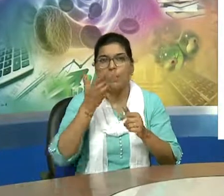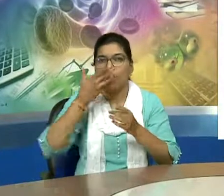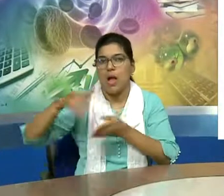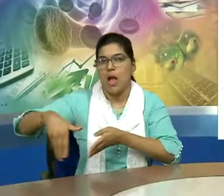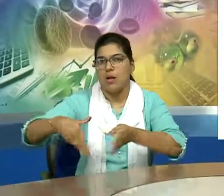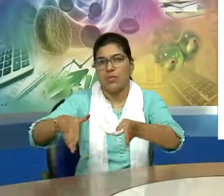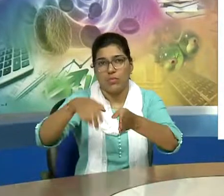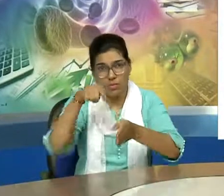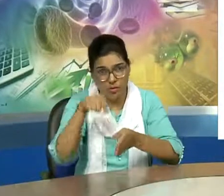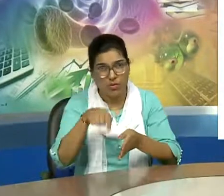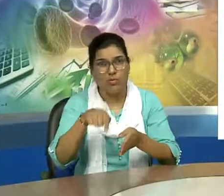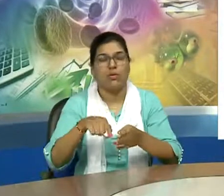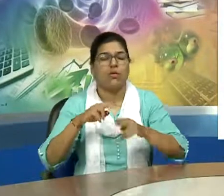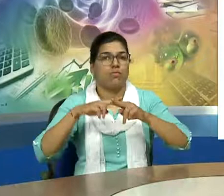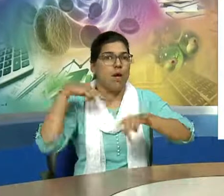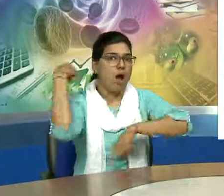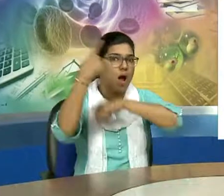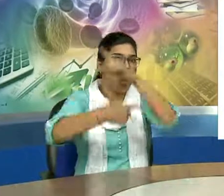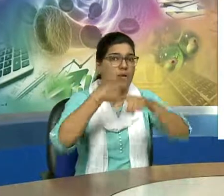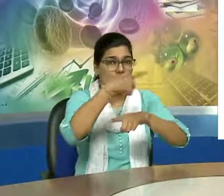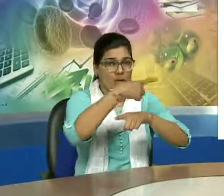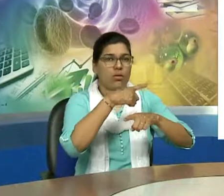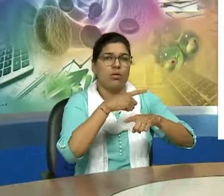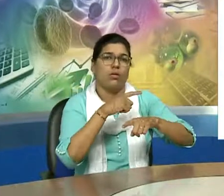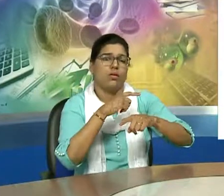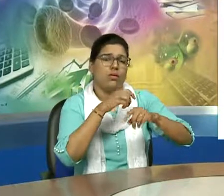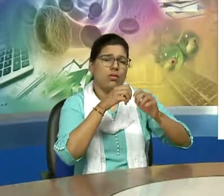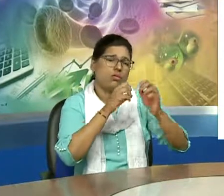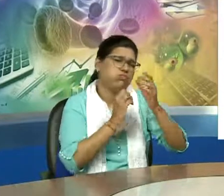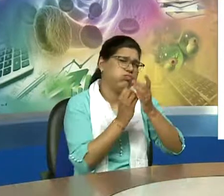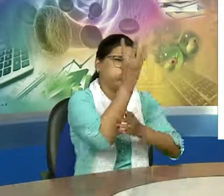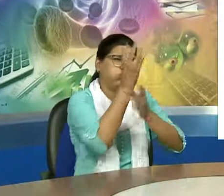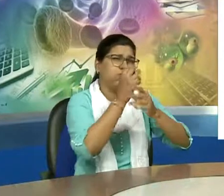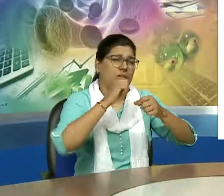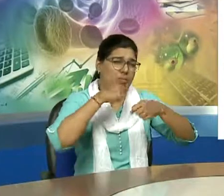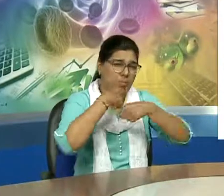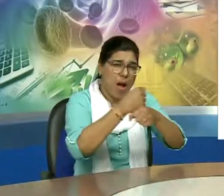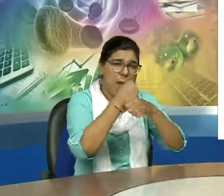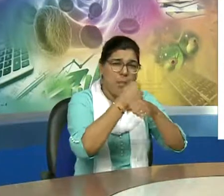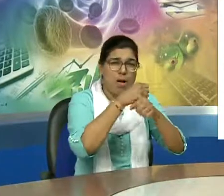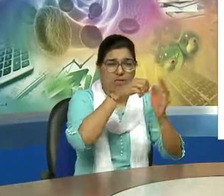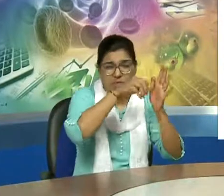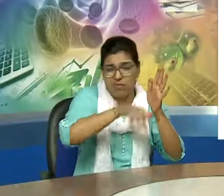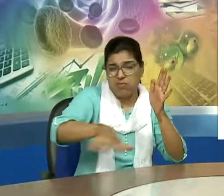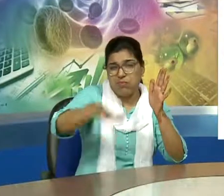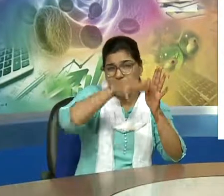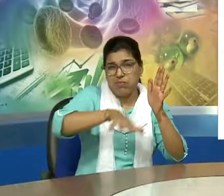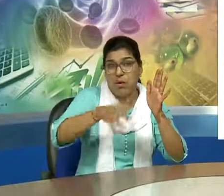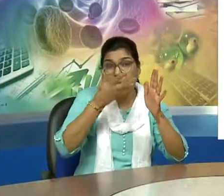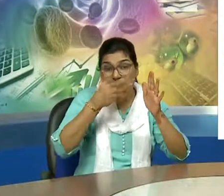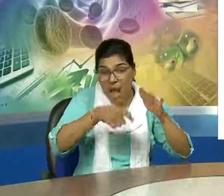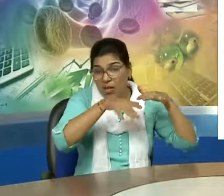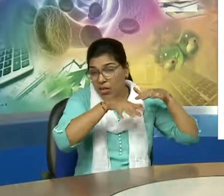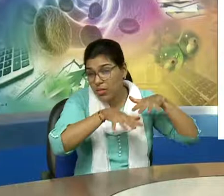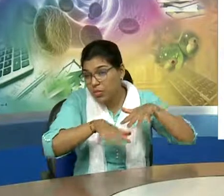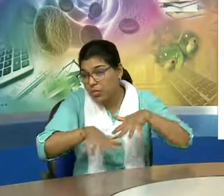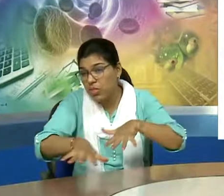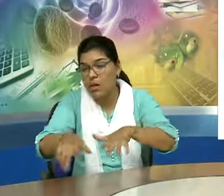It is named as Kalu River, that is severely polluted by industrial waste. And the